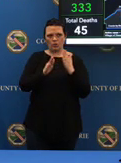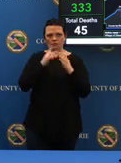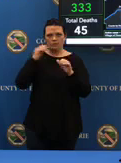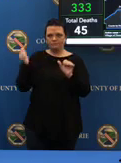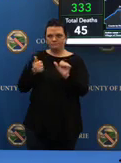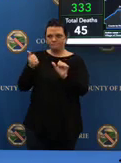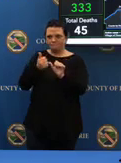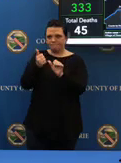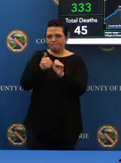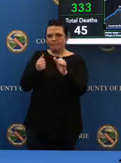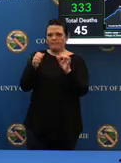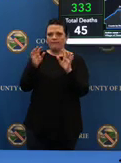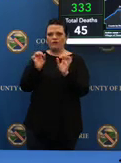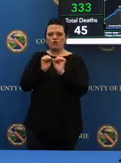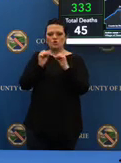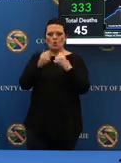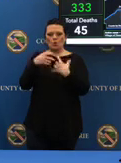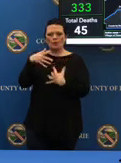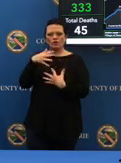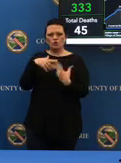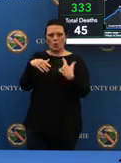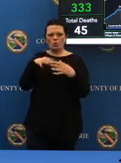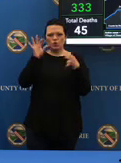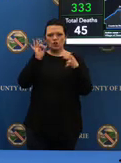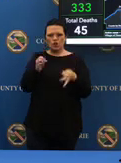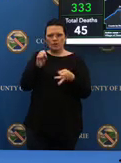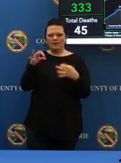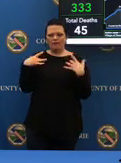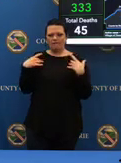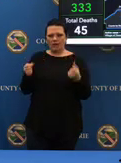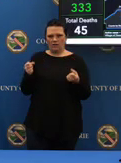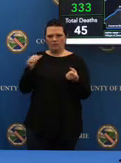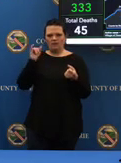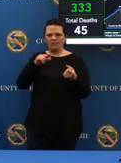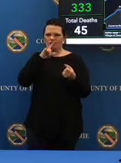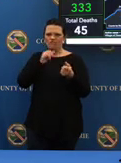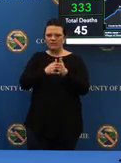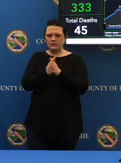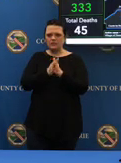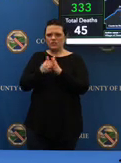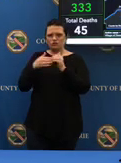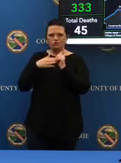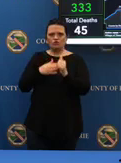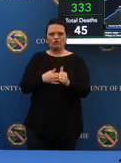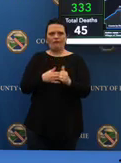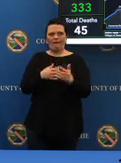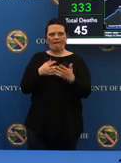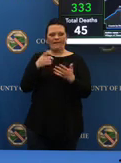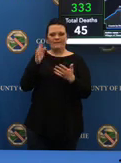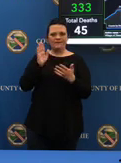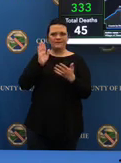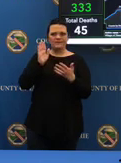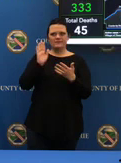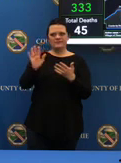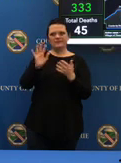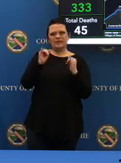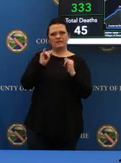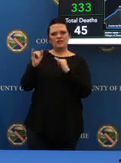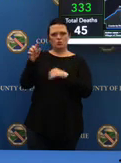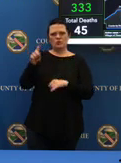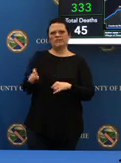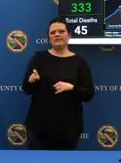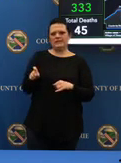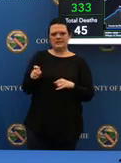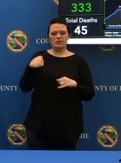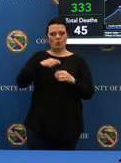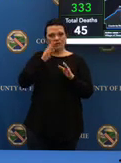the social determinants of health, which often drive the individual's healthcare needs. So we've been focusing on